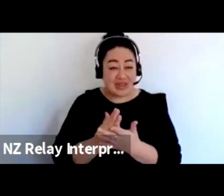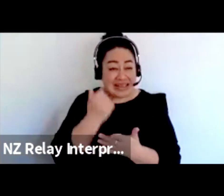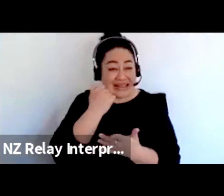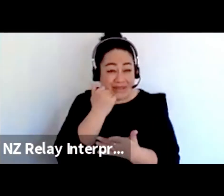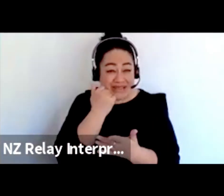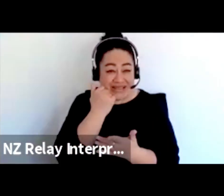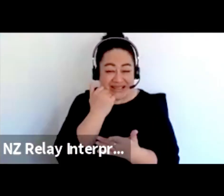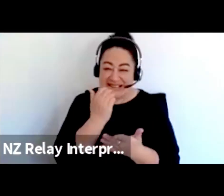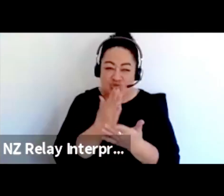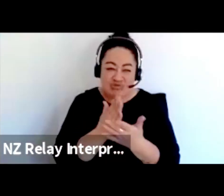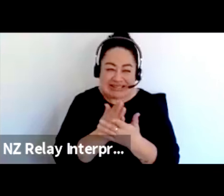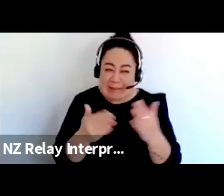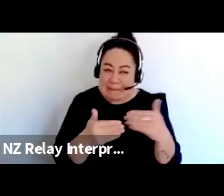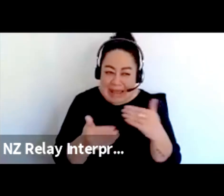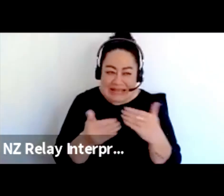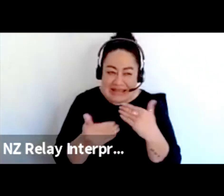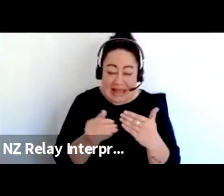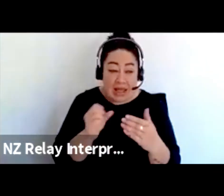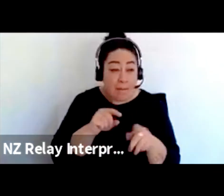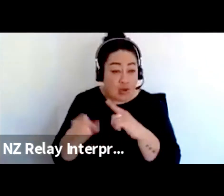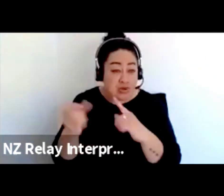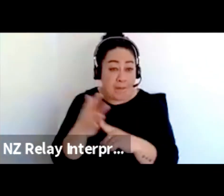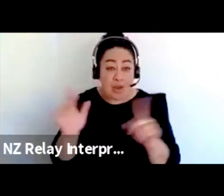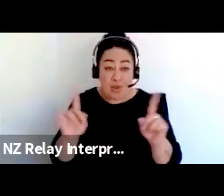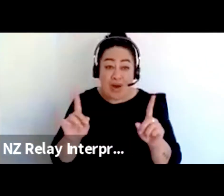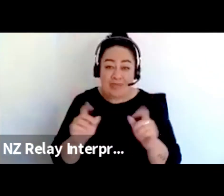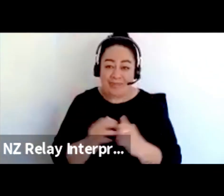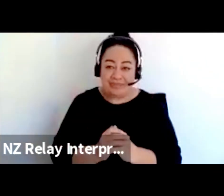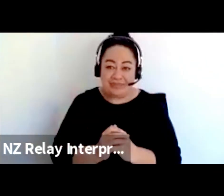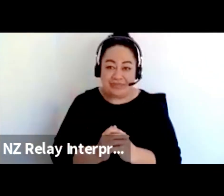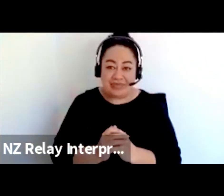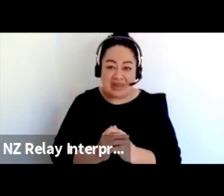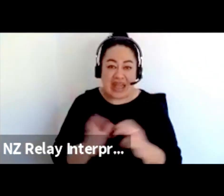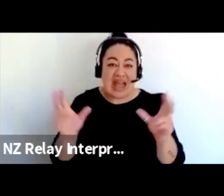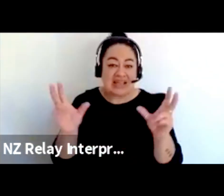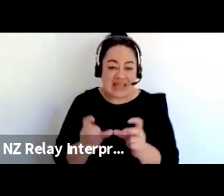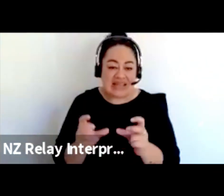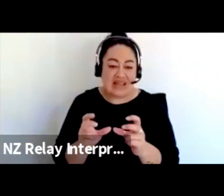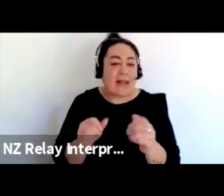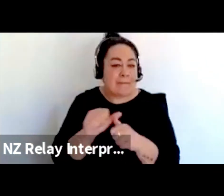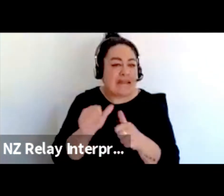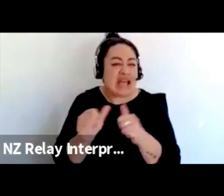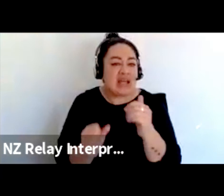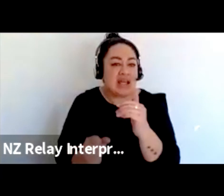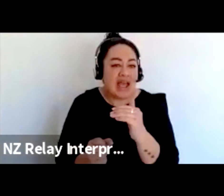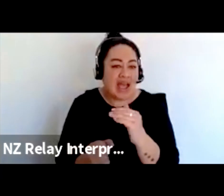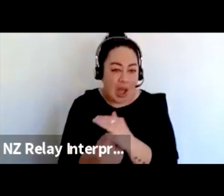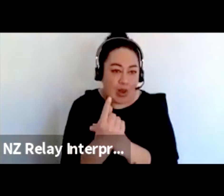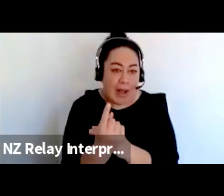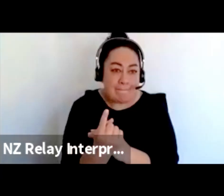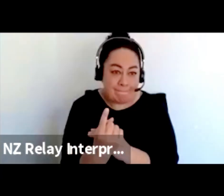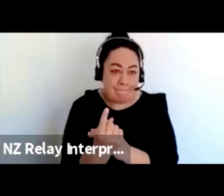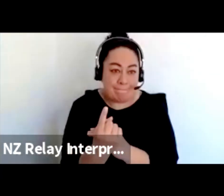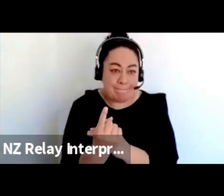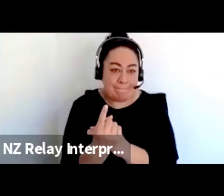is that we've protected everyone from having a bad outcome. And that's going to be a really difficult thing for people to get